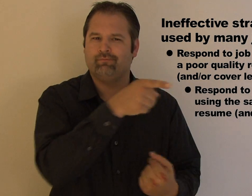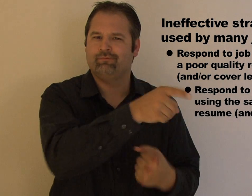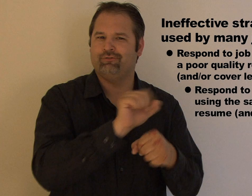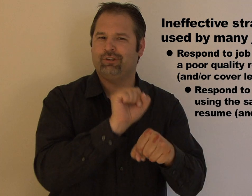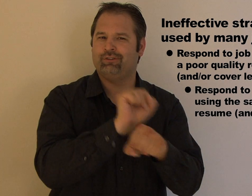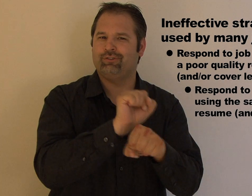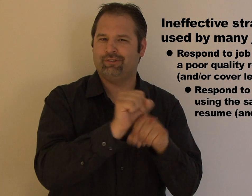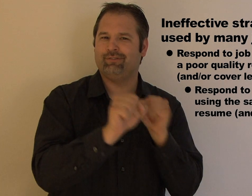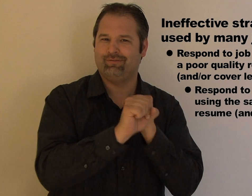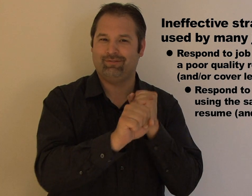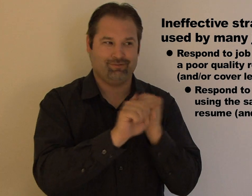job.